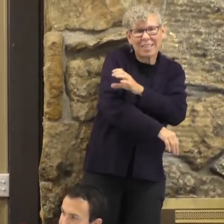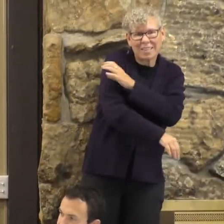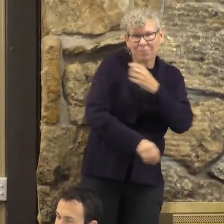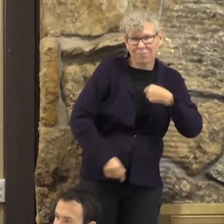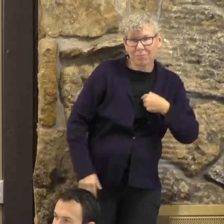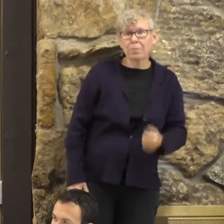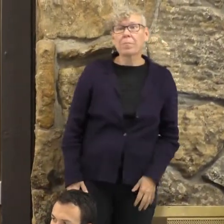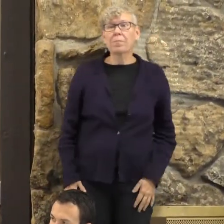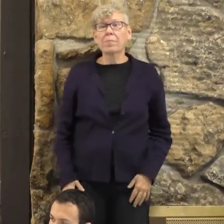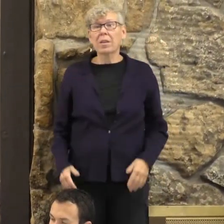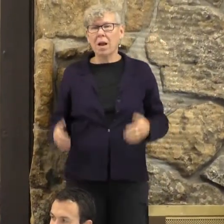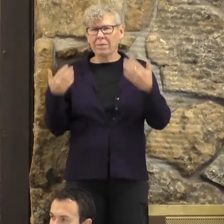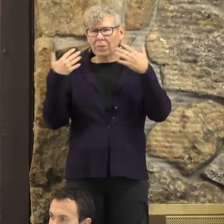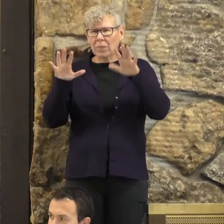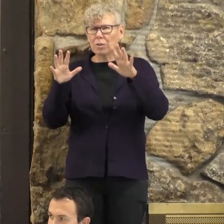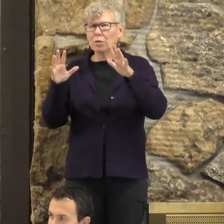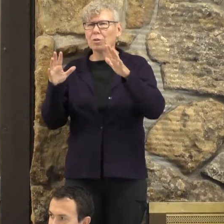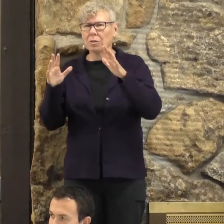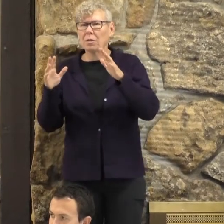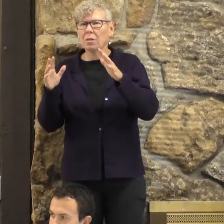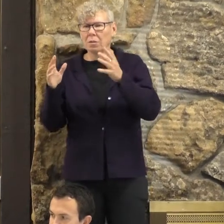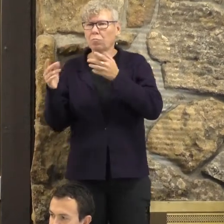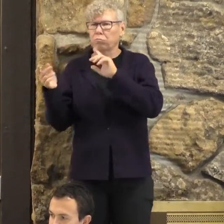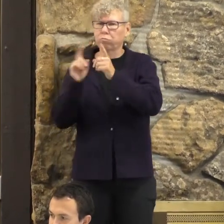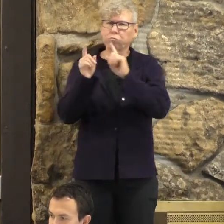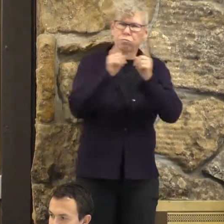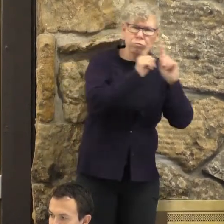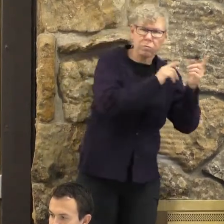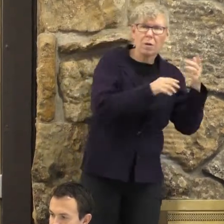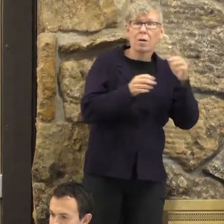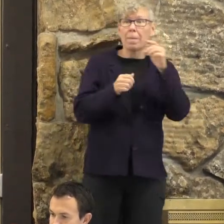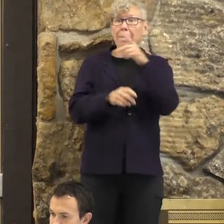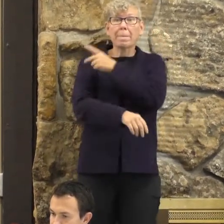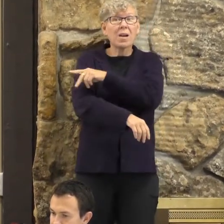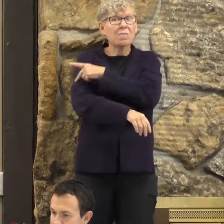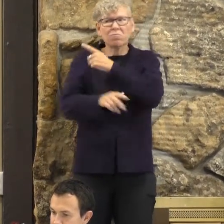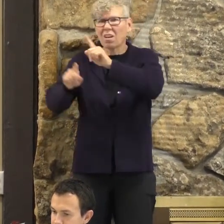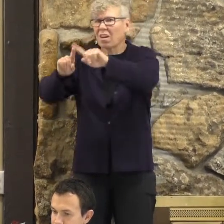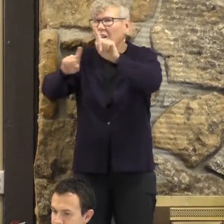lot of patients with a lot of different circumstances and a lot of different